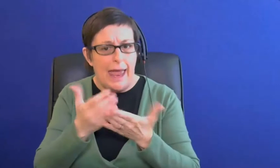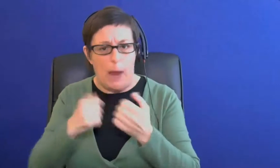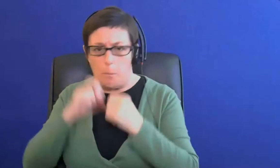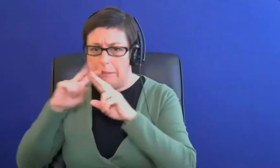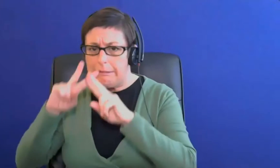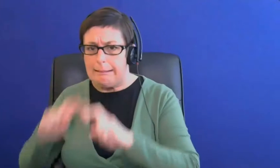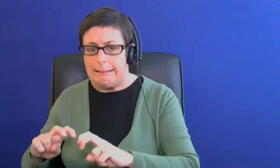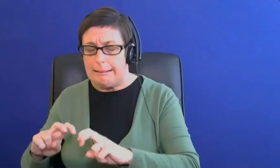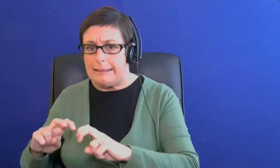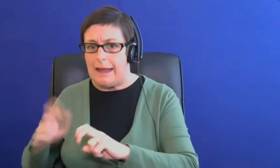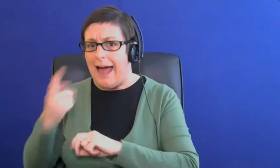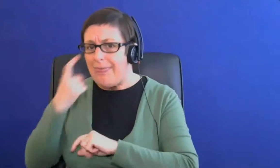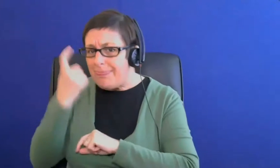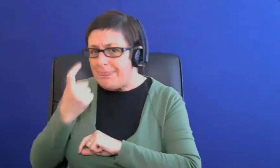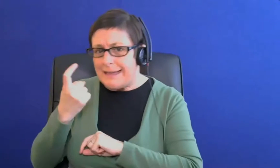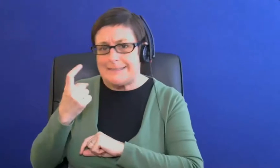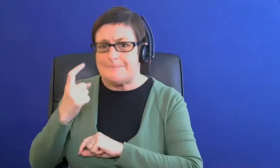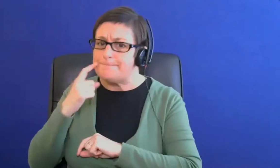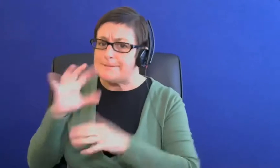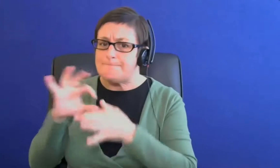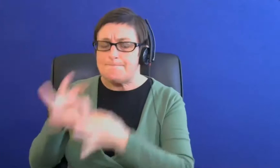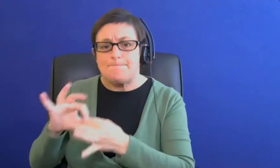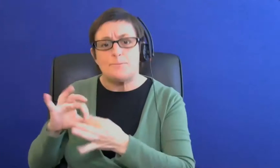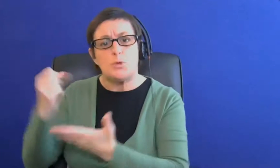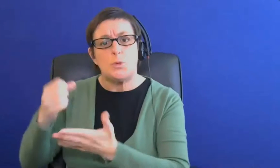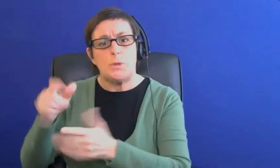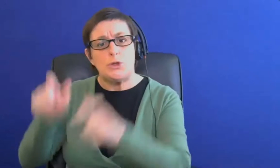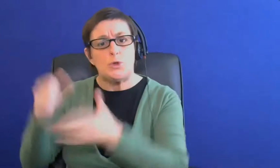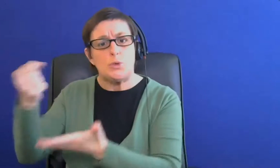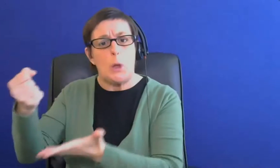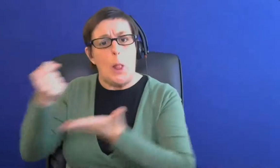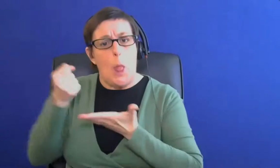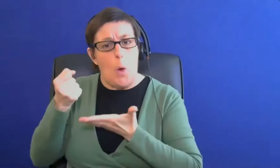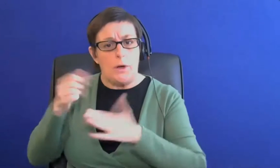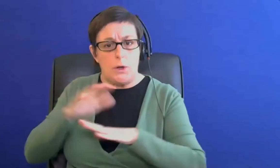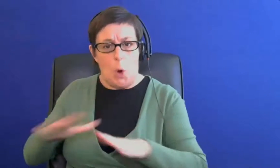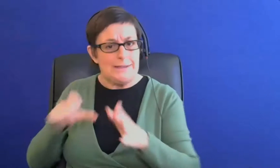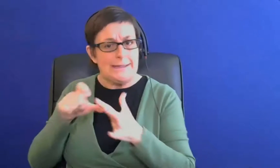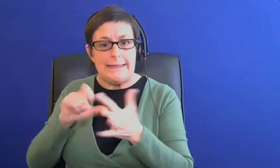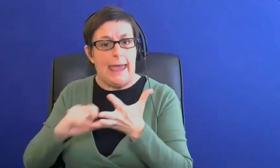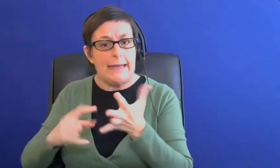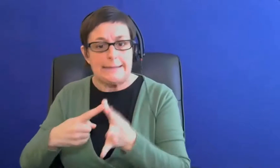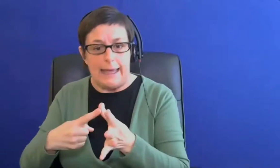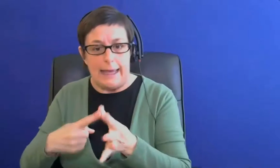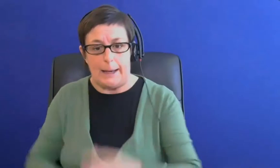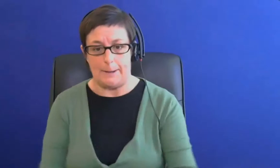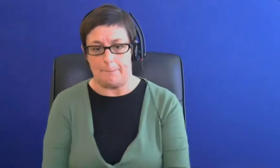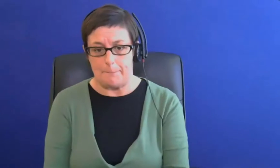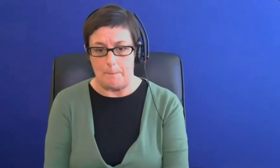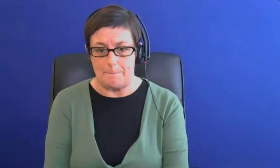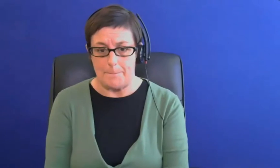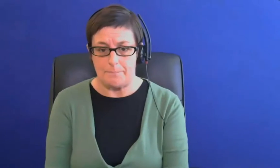because i'm not sure what what's gone wrong with that particular circumstance okay so this is an anonymous question